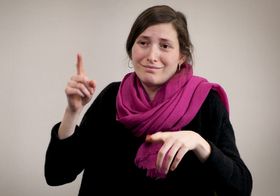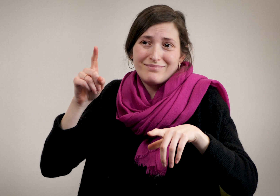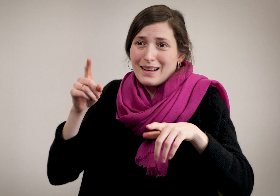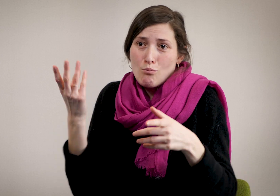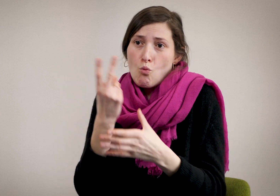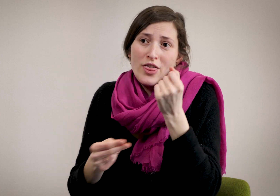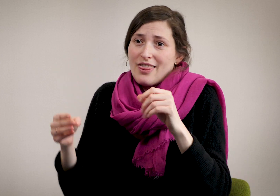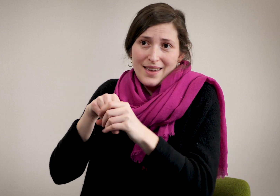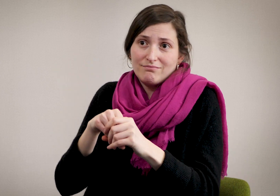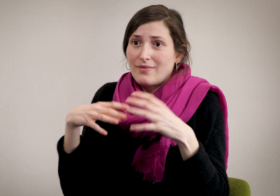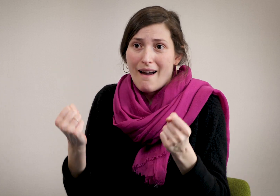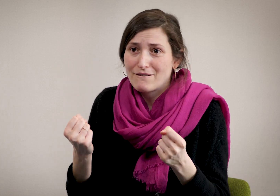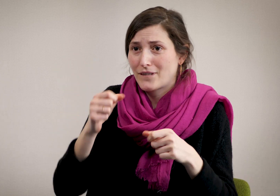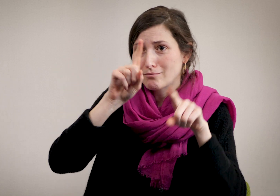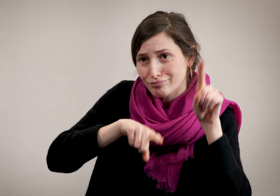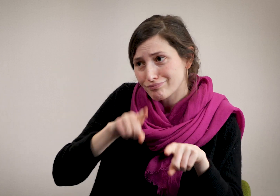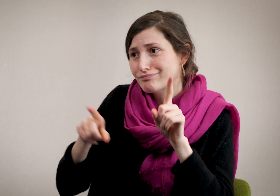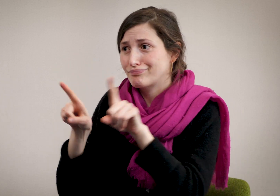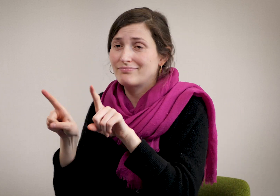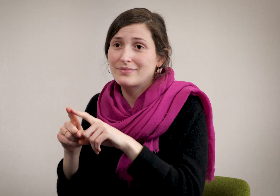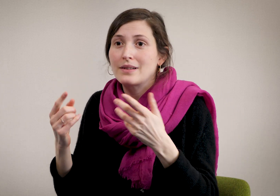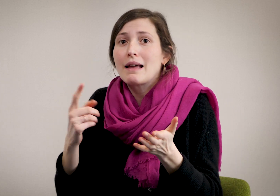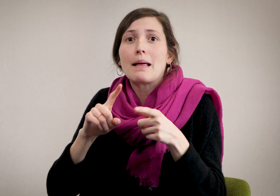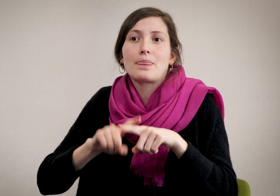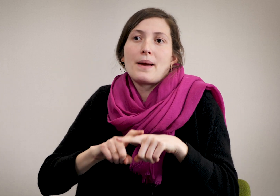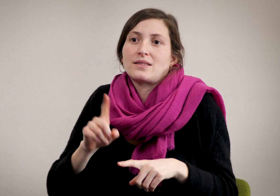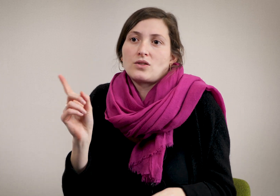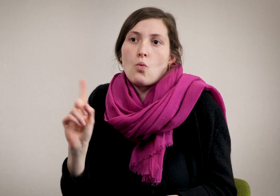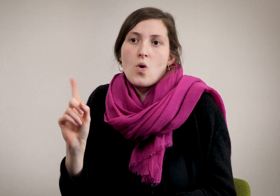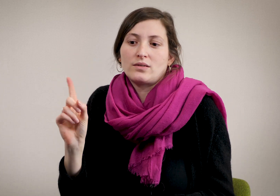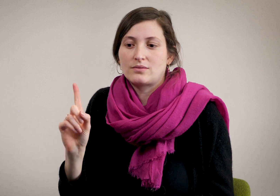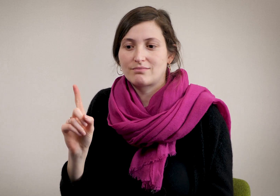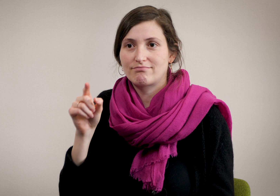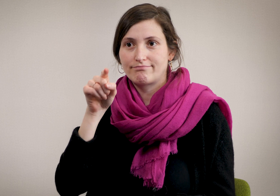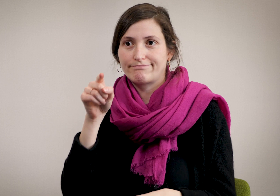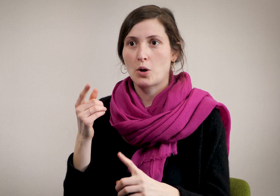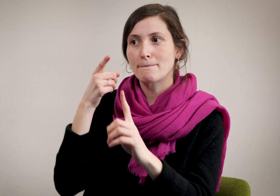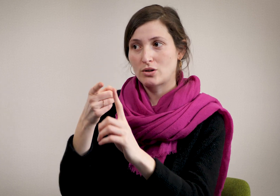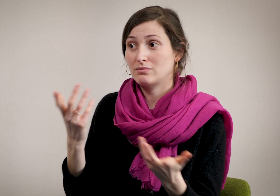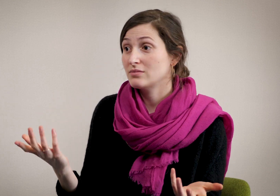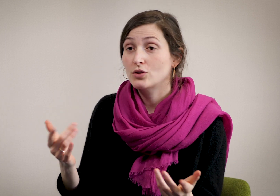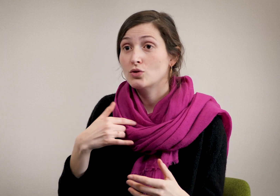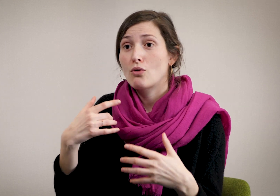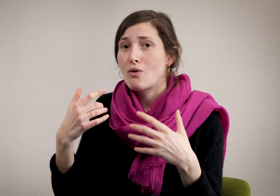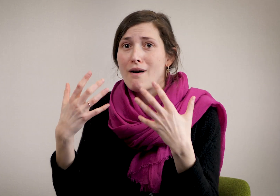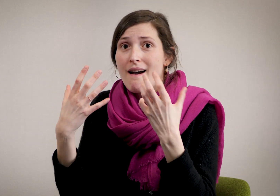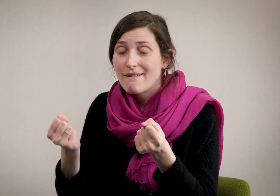any two languages. It really depends on what you're interested in. One example is, for example, how space is used. Both languages